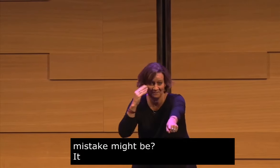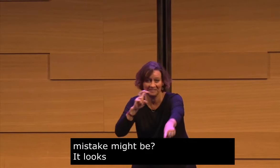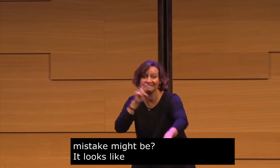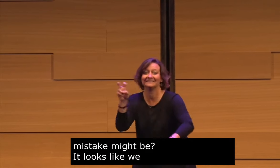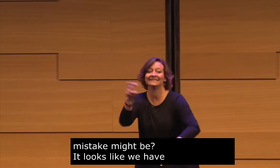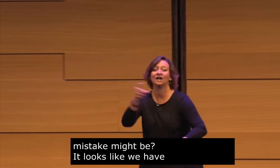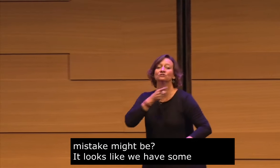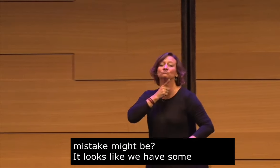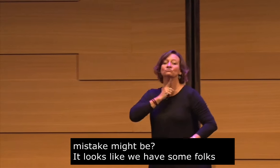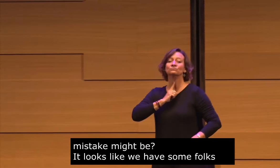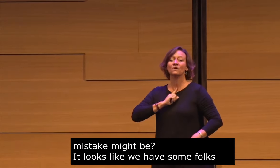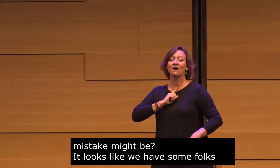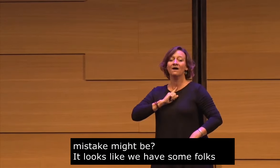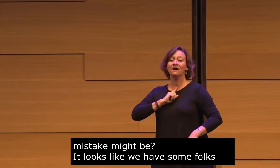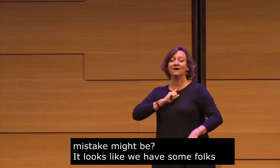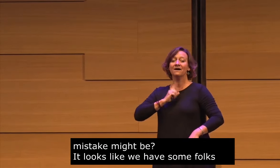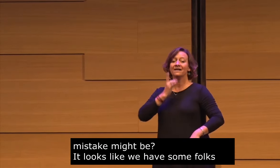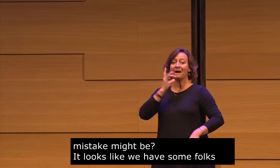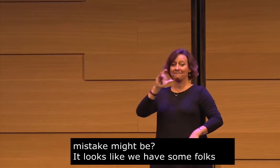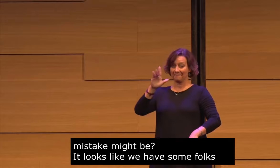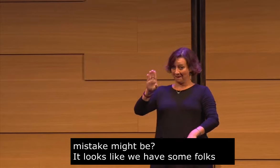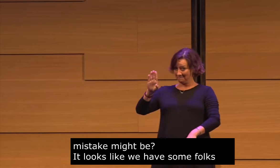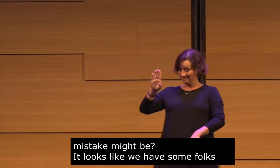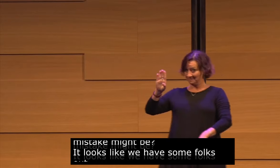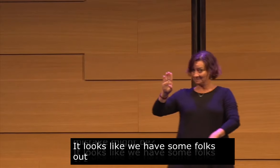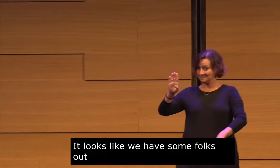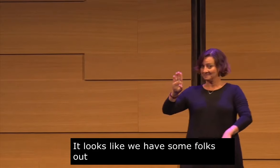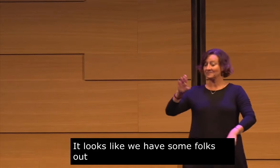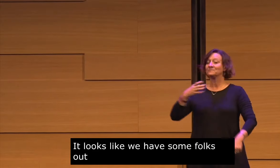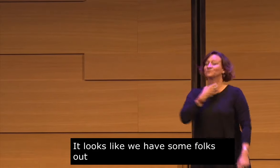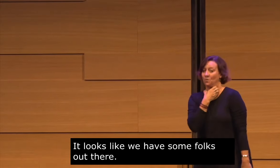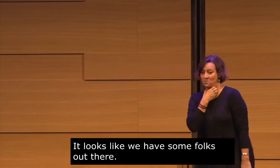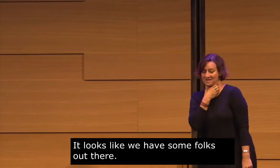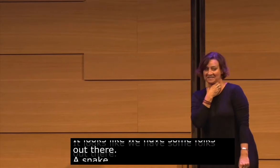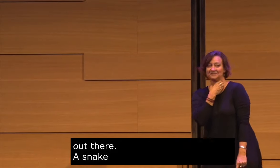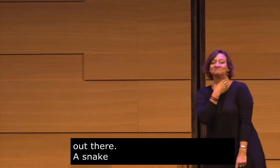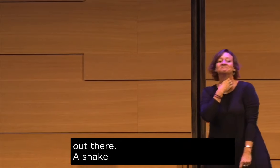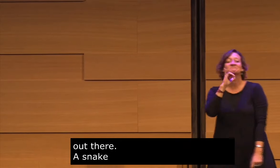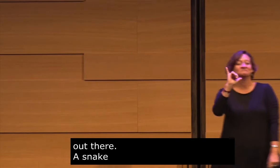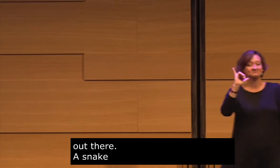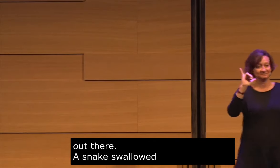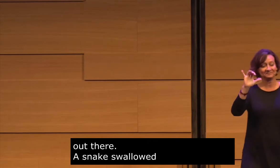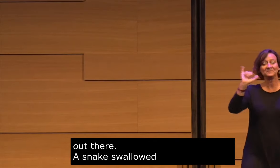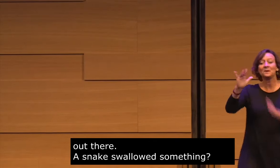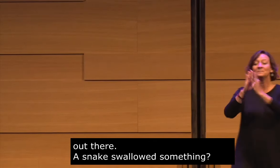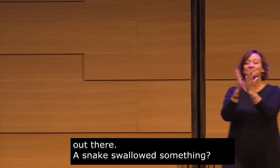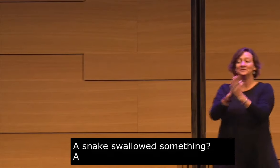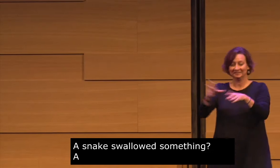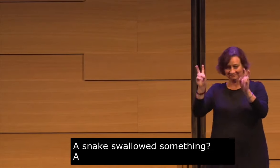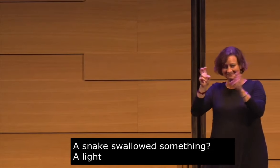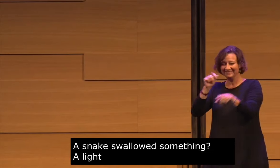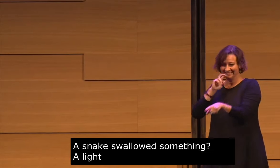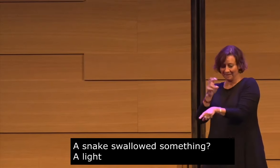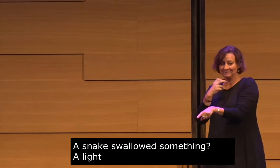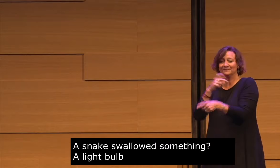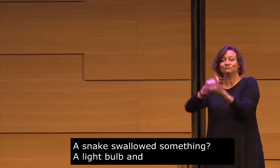be? It looks like we have some folks out there. A snake swallowed something, a light bulb, and